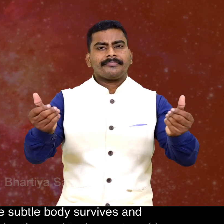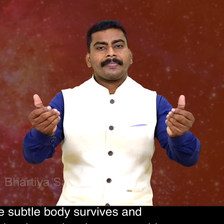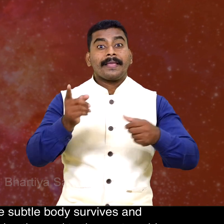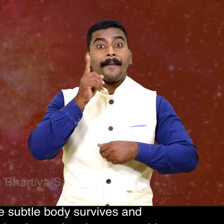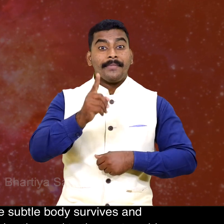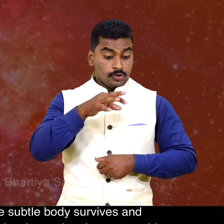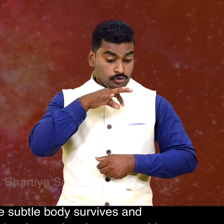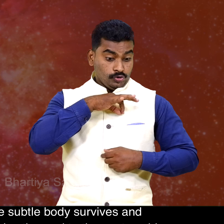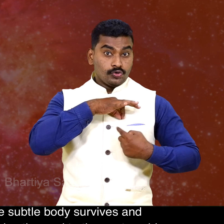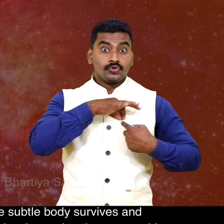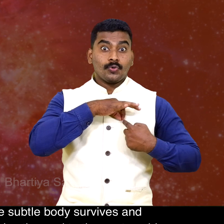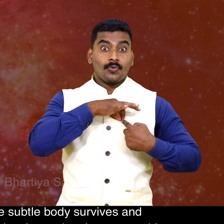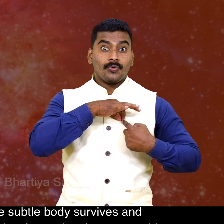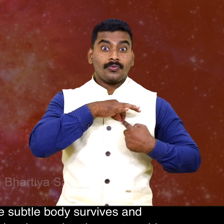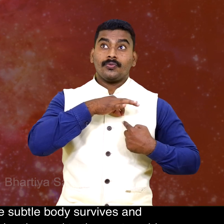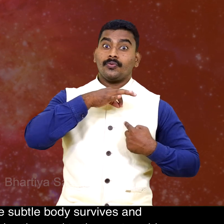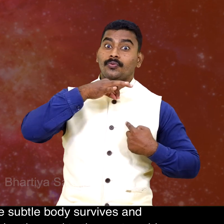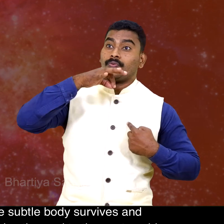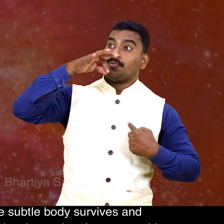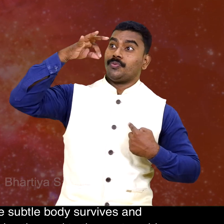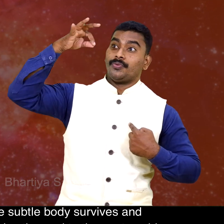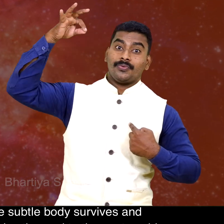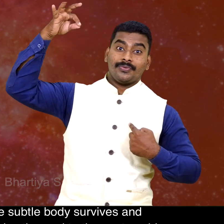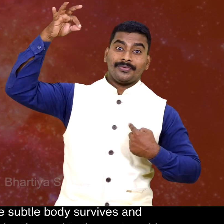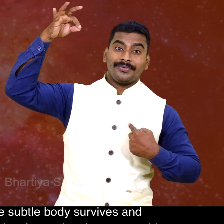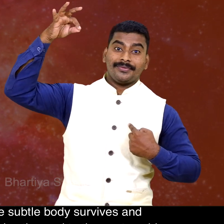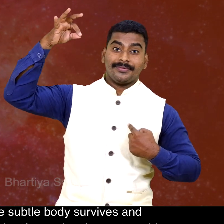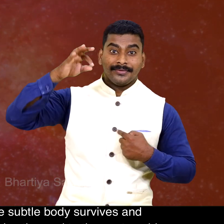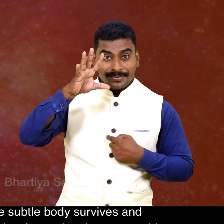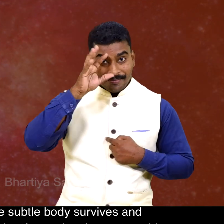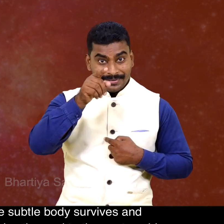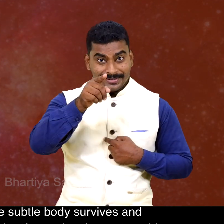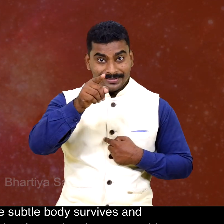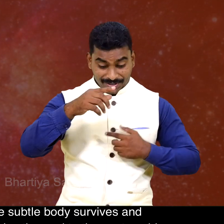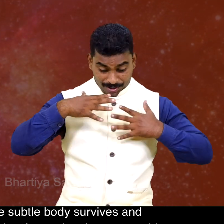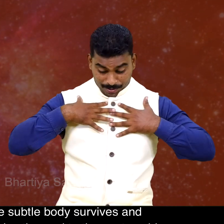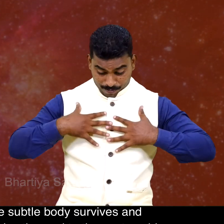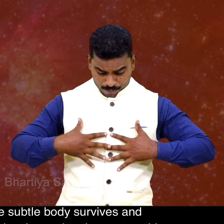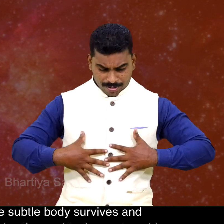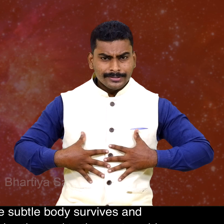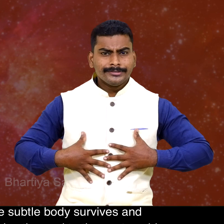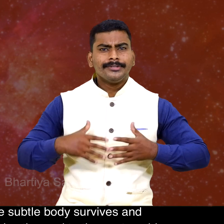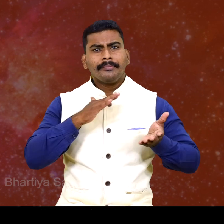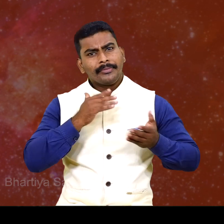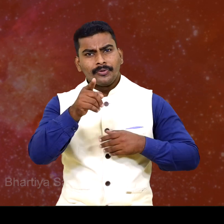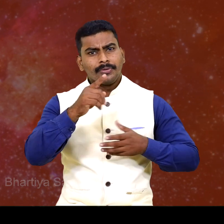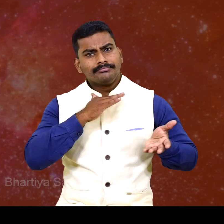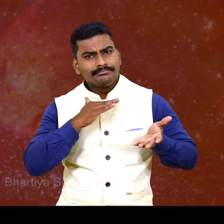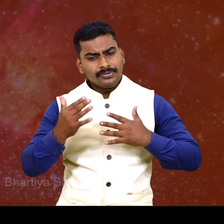the subtle body survives and accompanies the soul to the next world. Depending